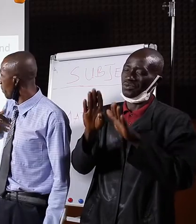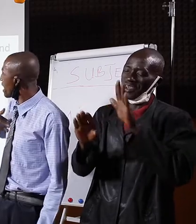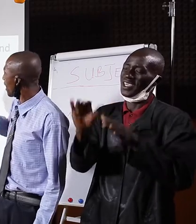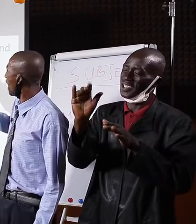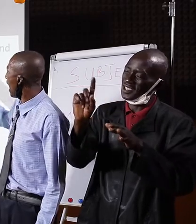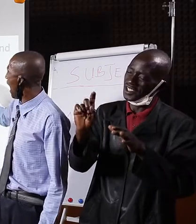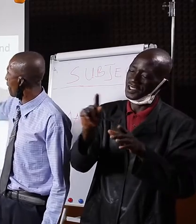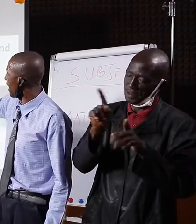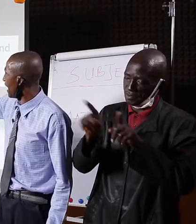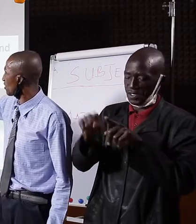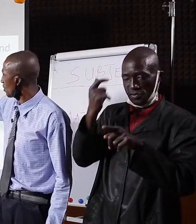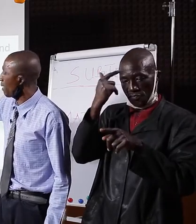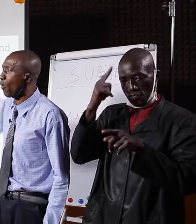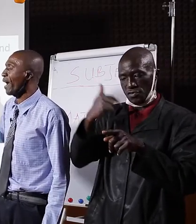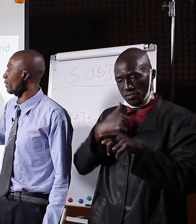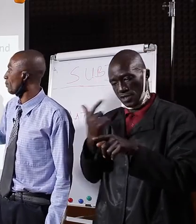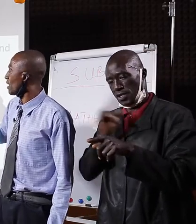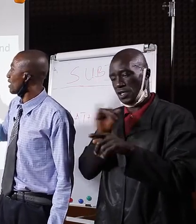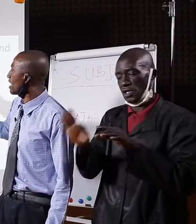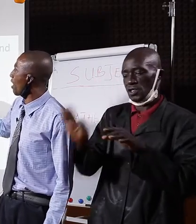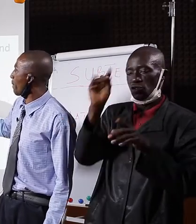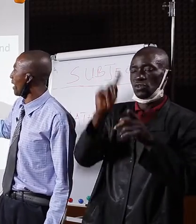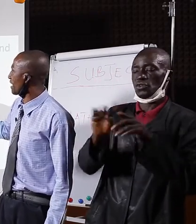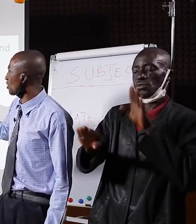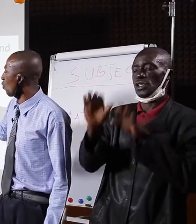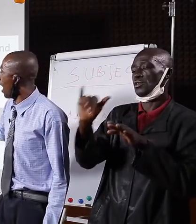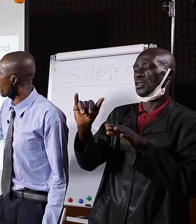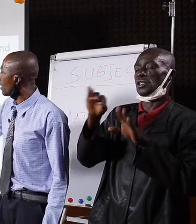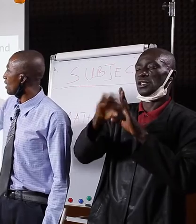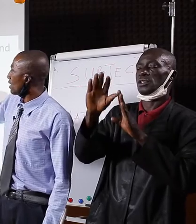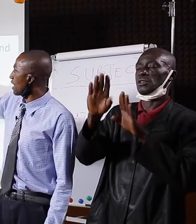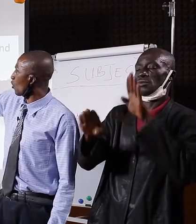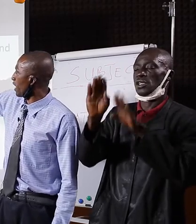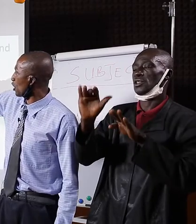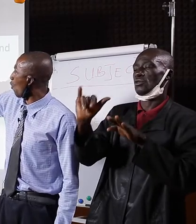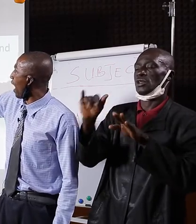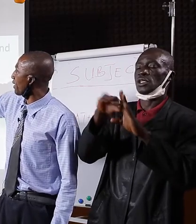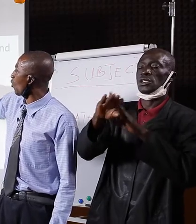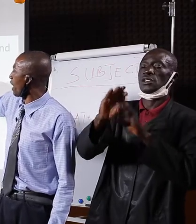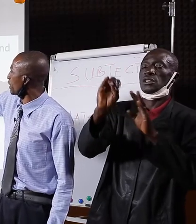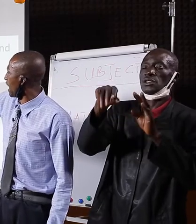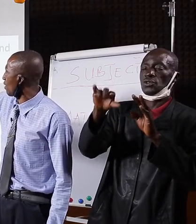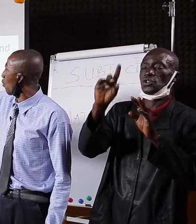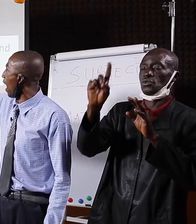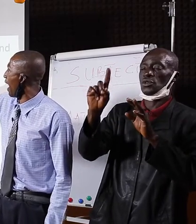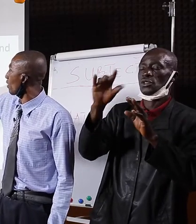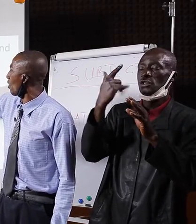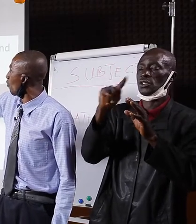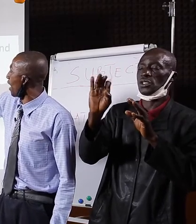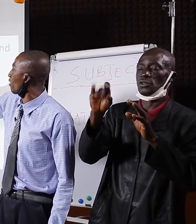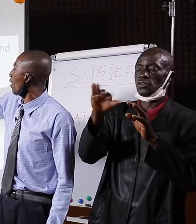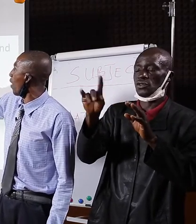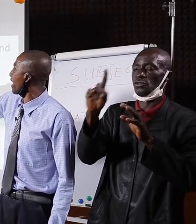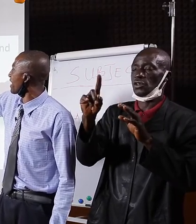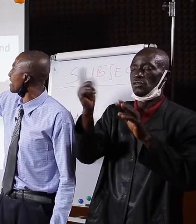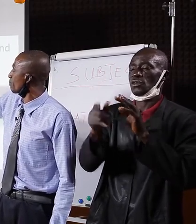But for me, I balance my y. Now, in balancing y, in equation 1, the coefficient of y of